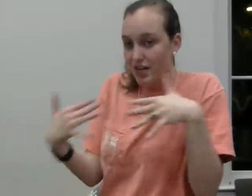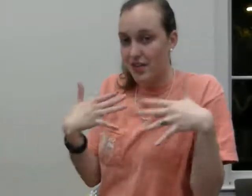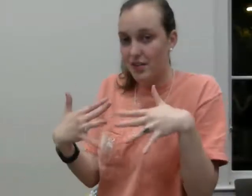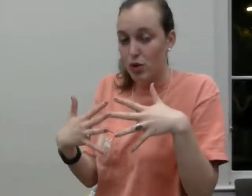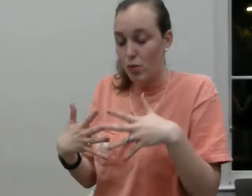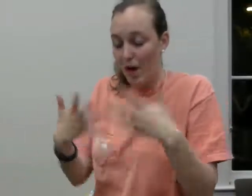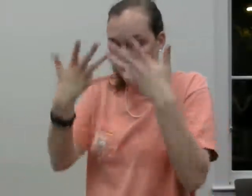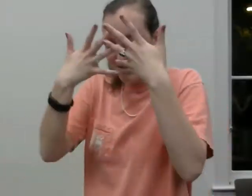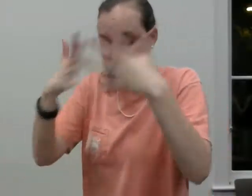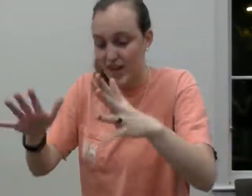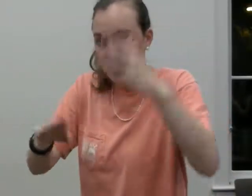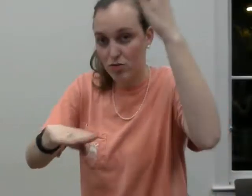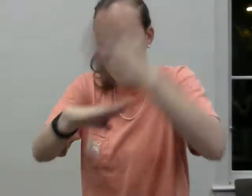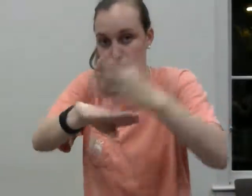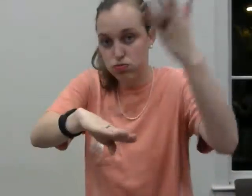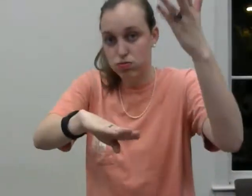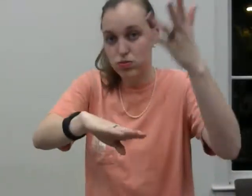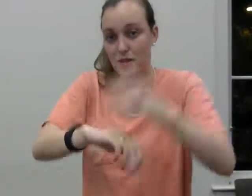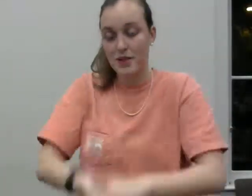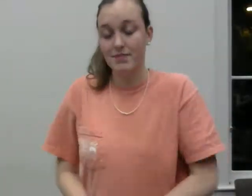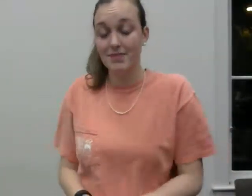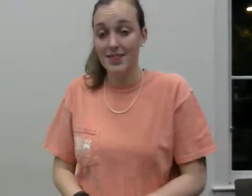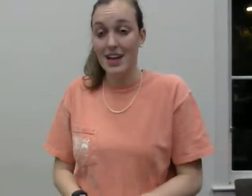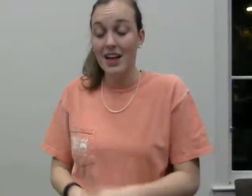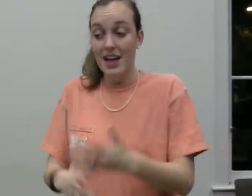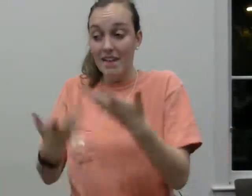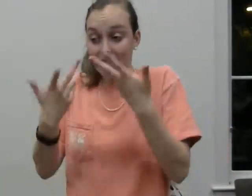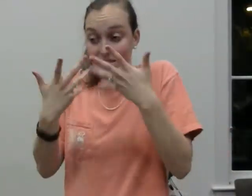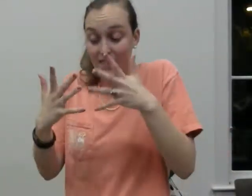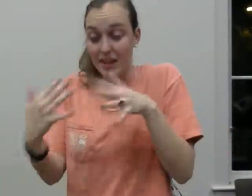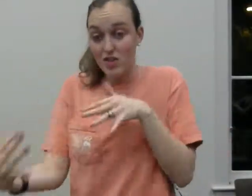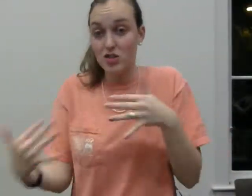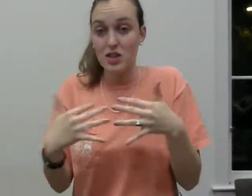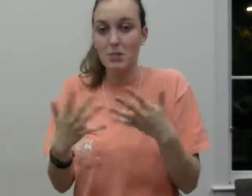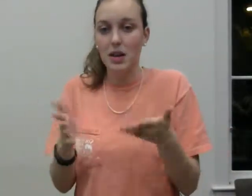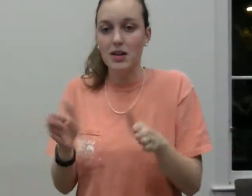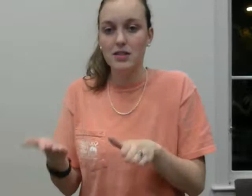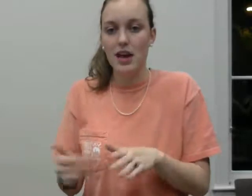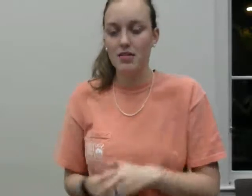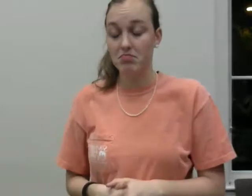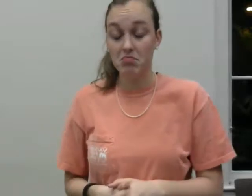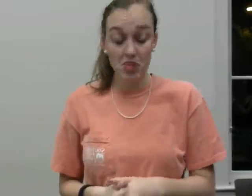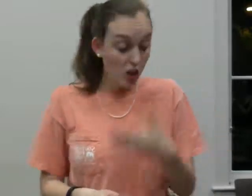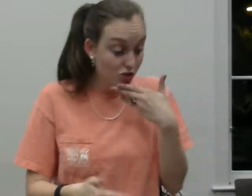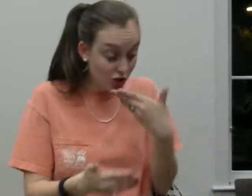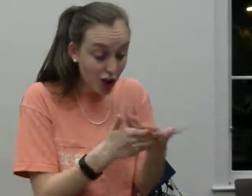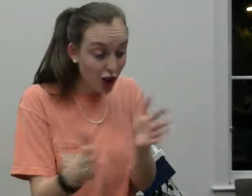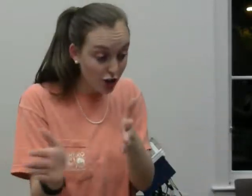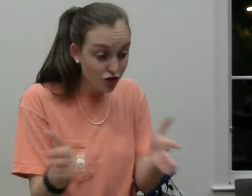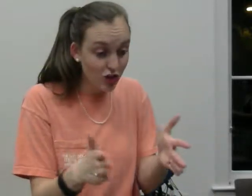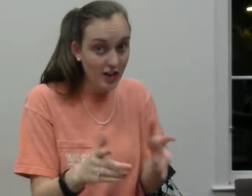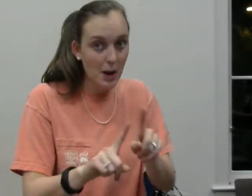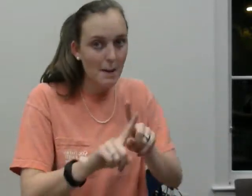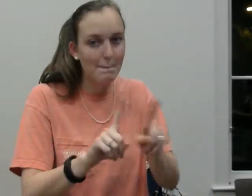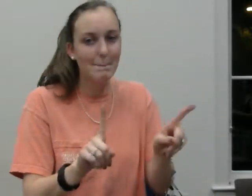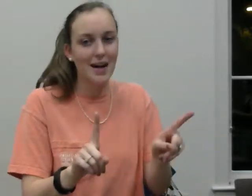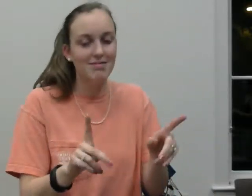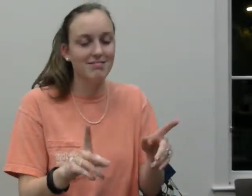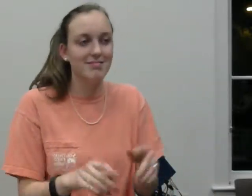head of it, the revolution will wriggle up and die. Great strategy. Perfectly sound strategy, except for when your strategy doesn't work. And in this